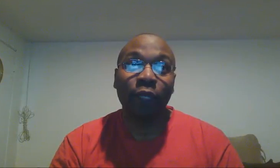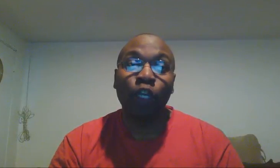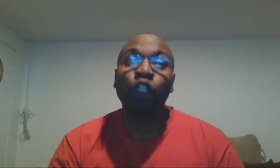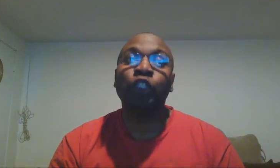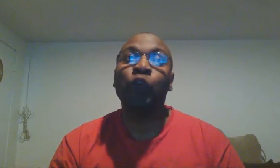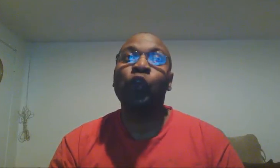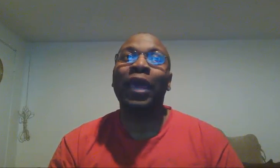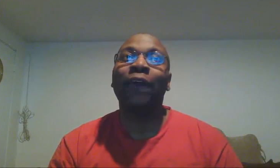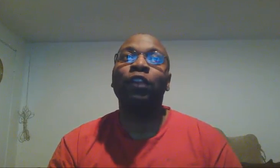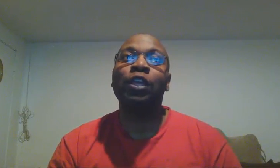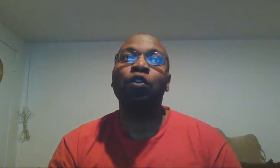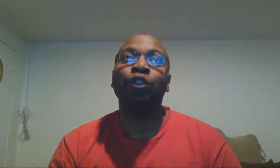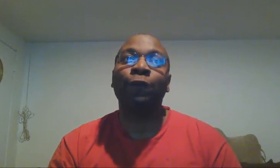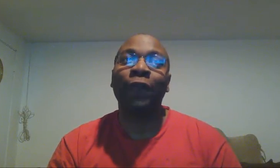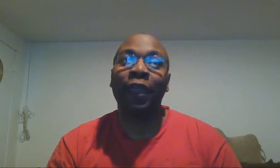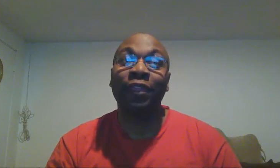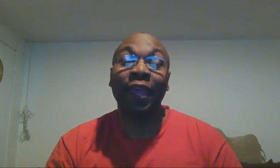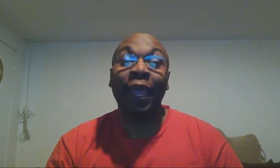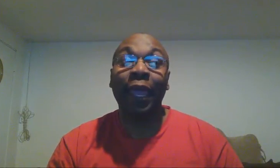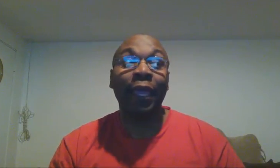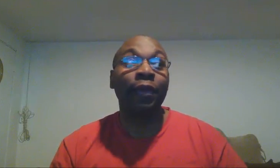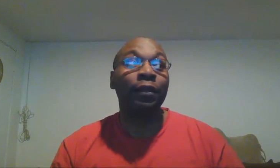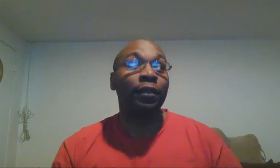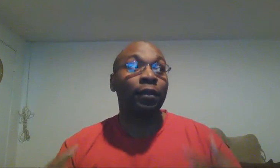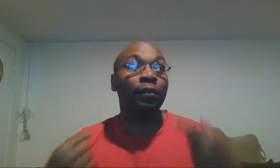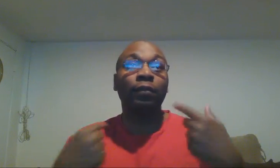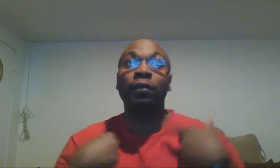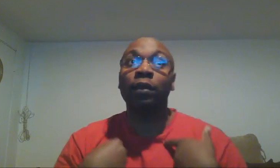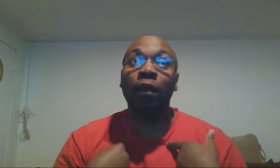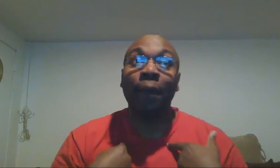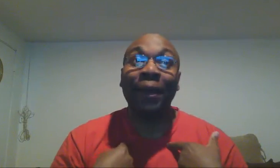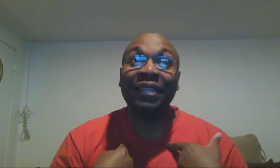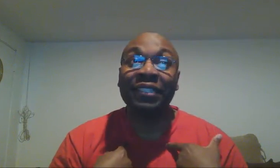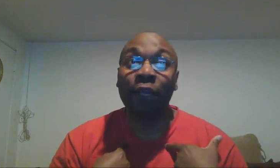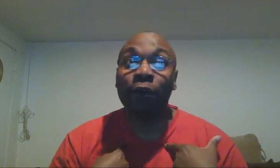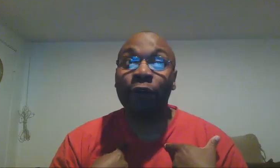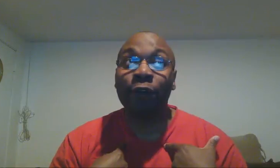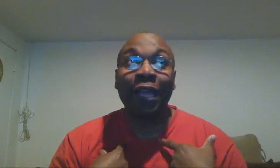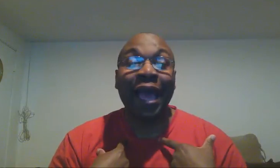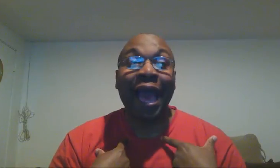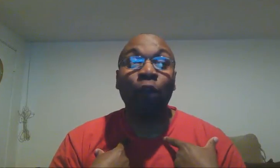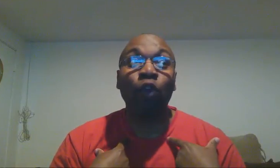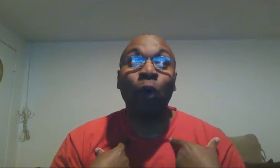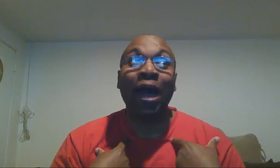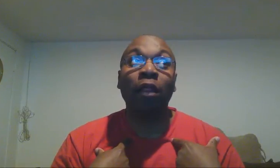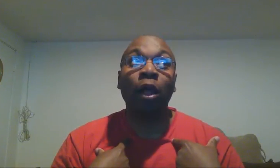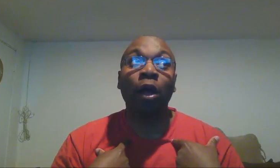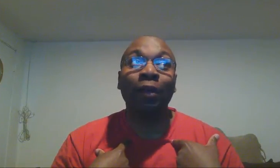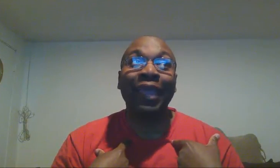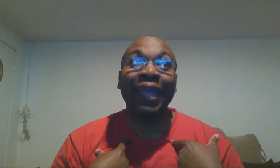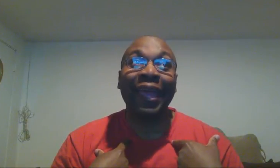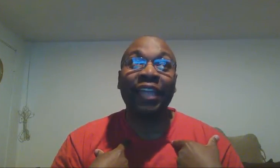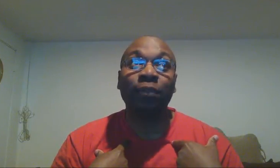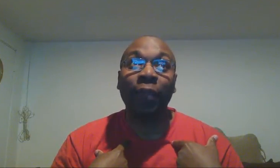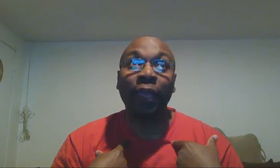So you have to use your faith. And myself, I don't know how long it has been,